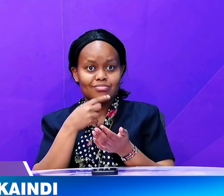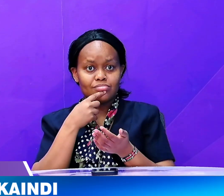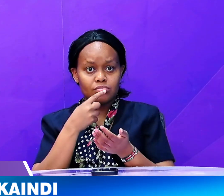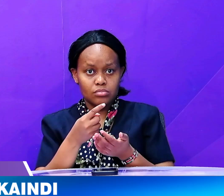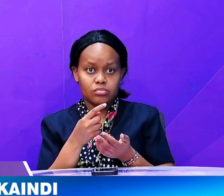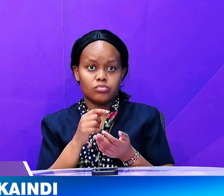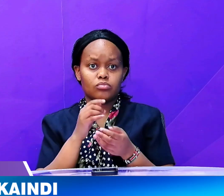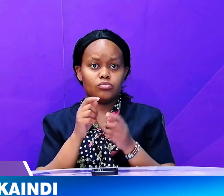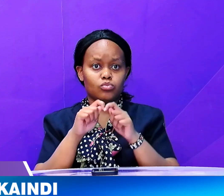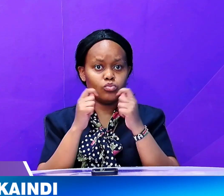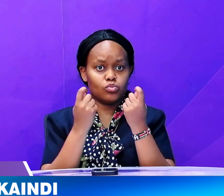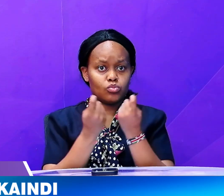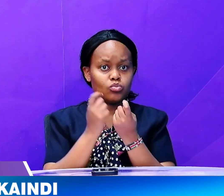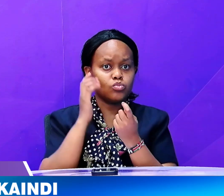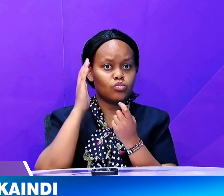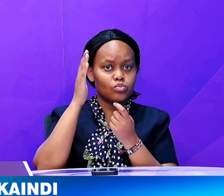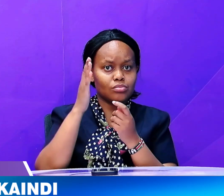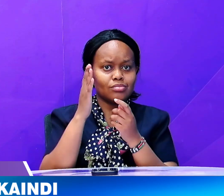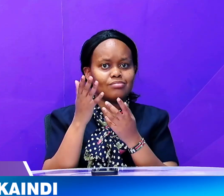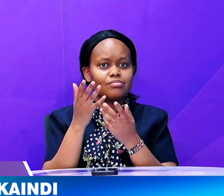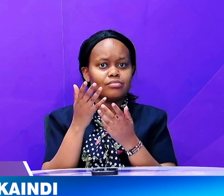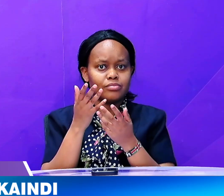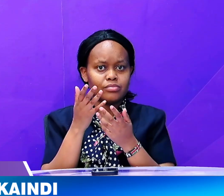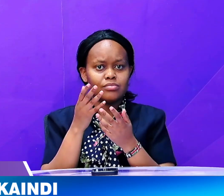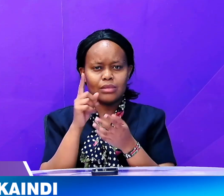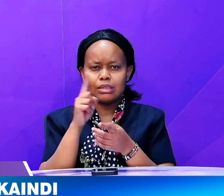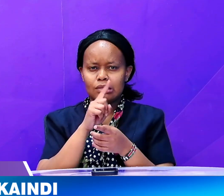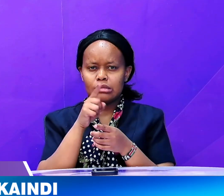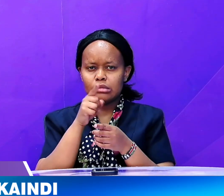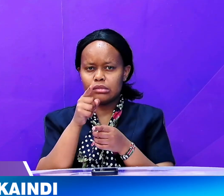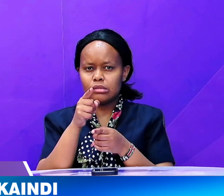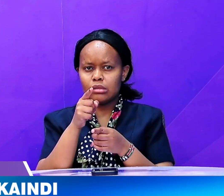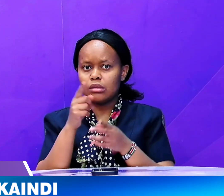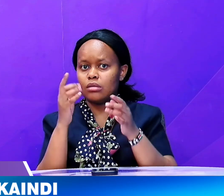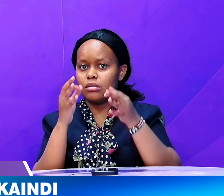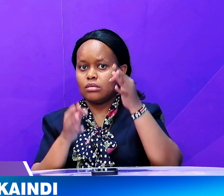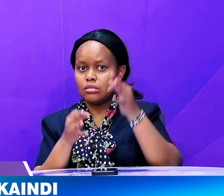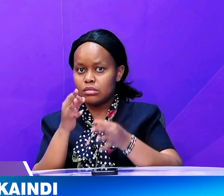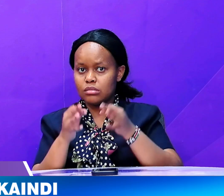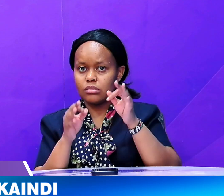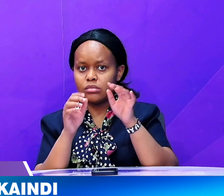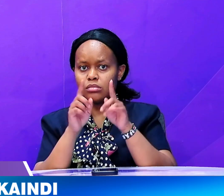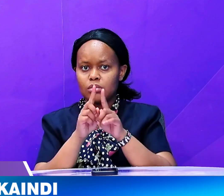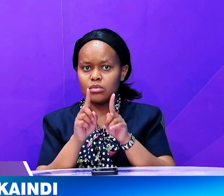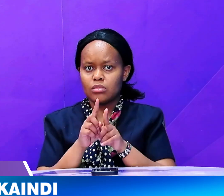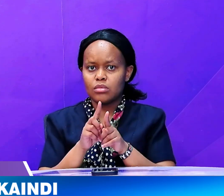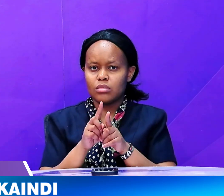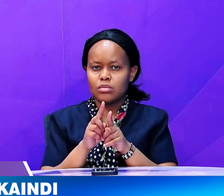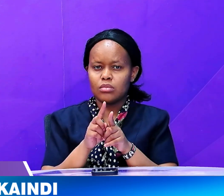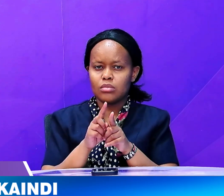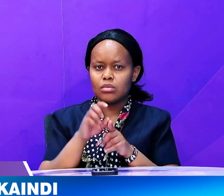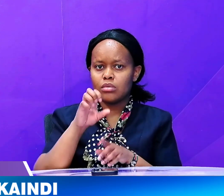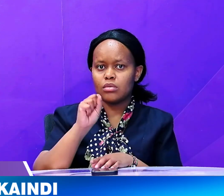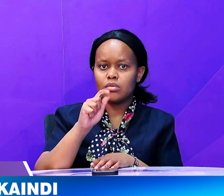terms could hinder justice and burden struggling citizens.